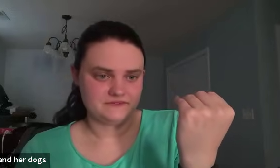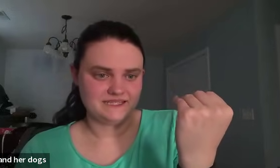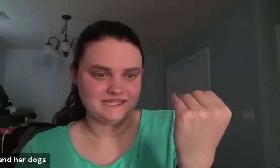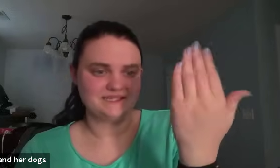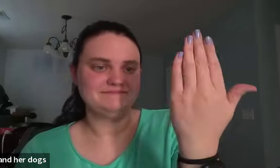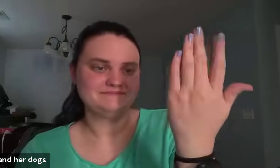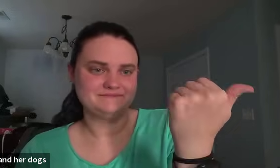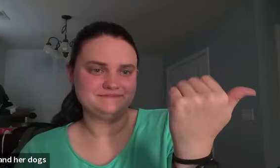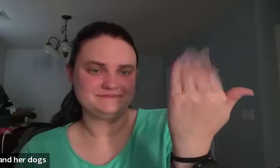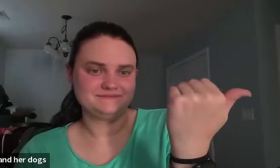15,